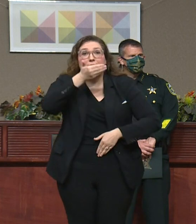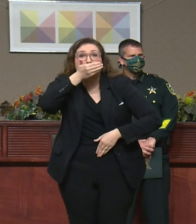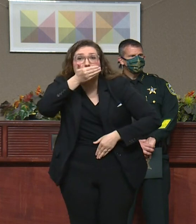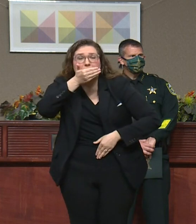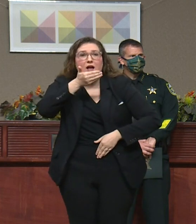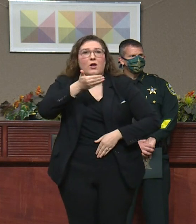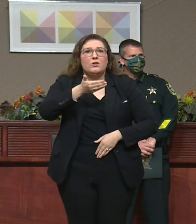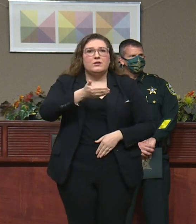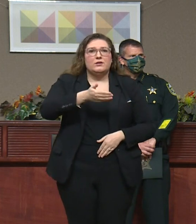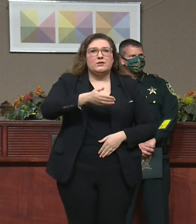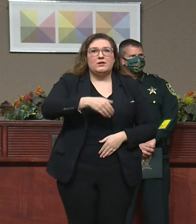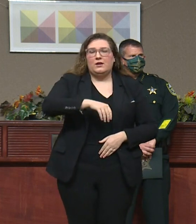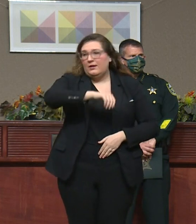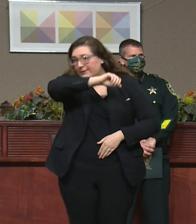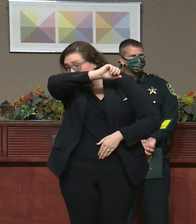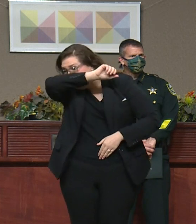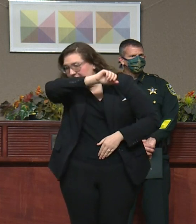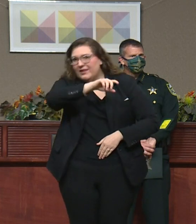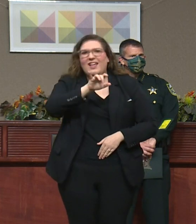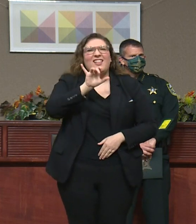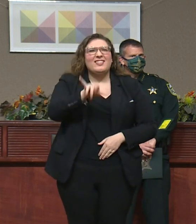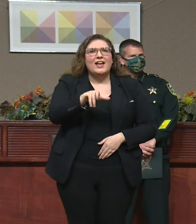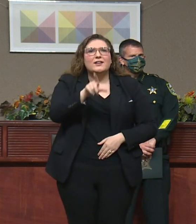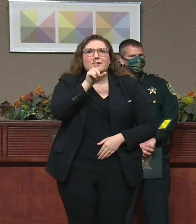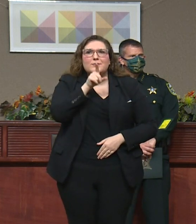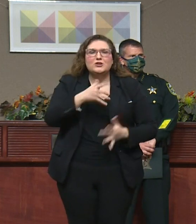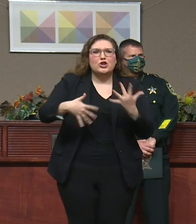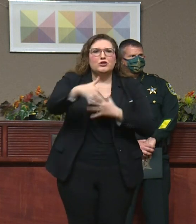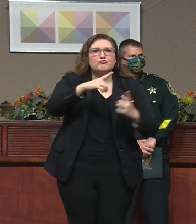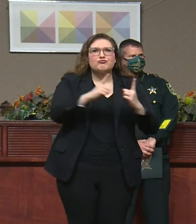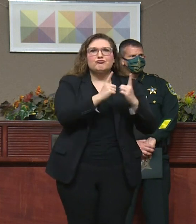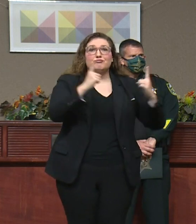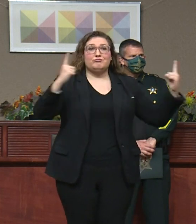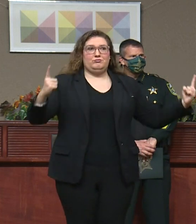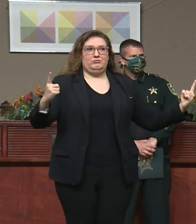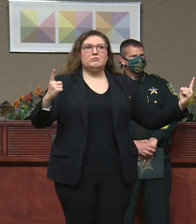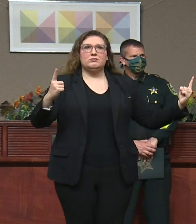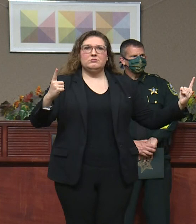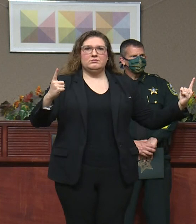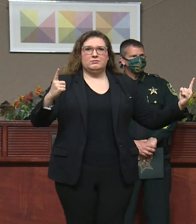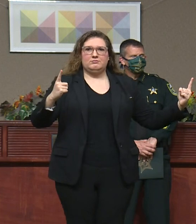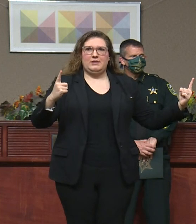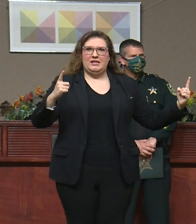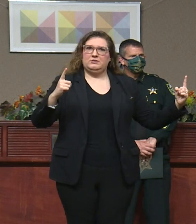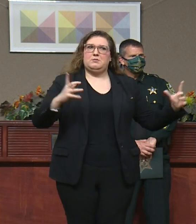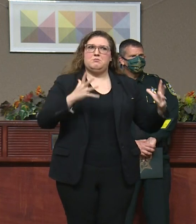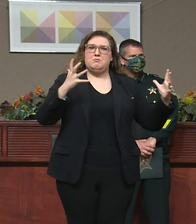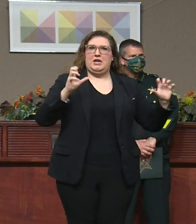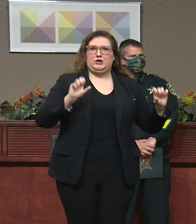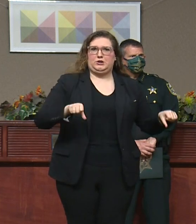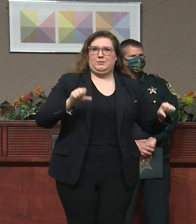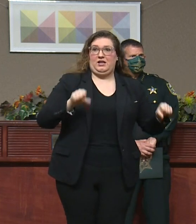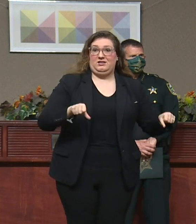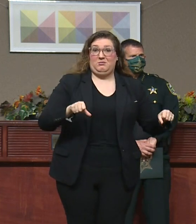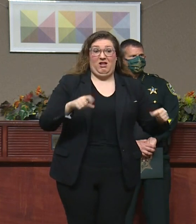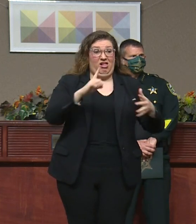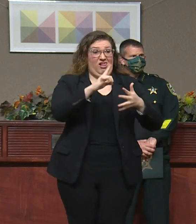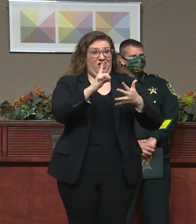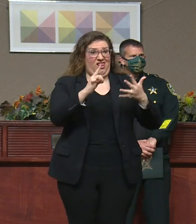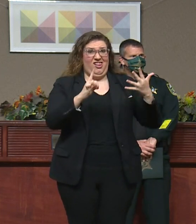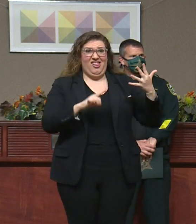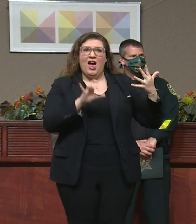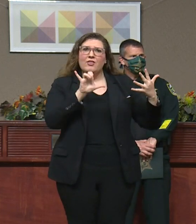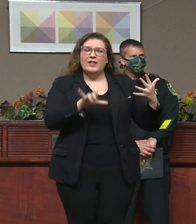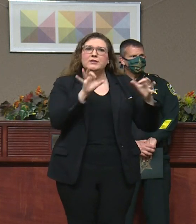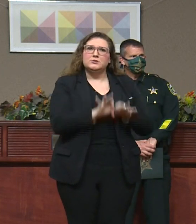our nose, and keeping social distance when it's possible. And those elements are critical for us to continue to